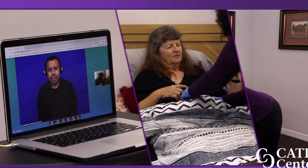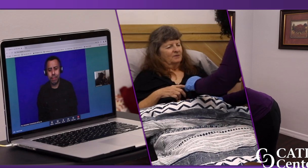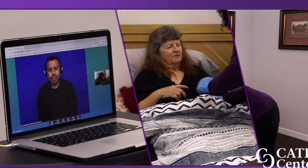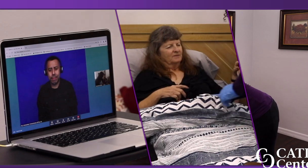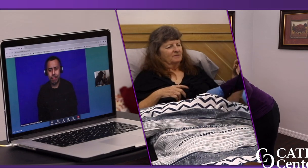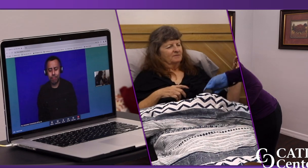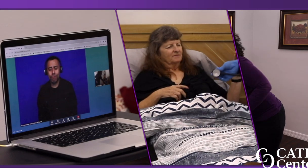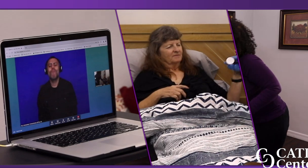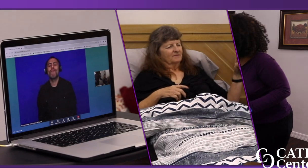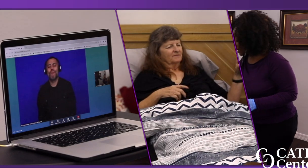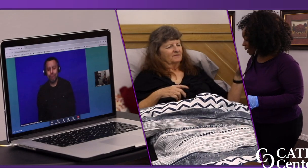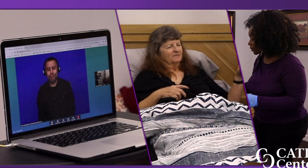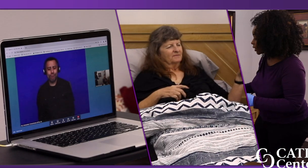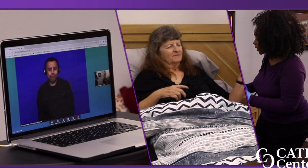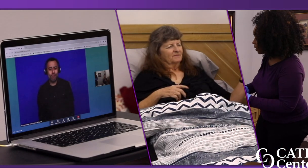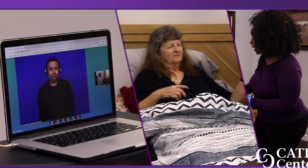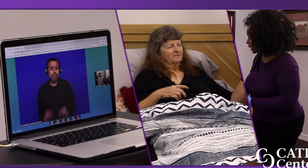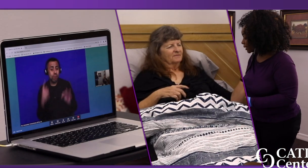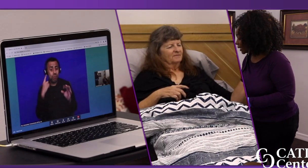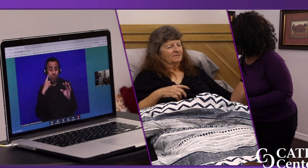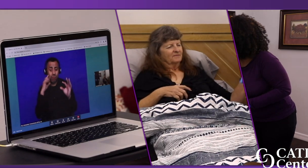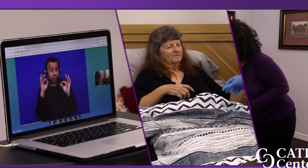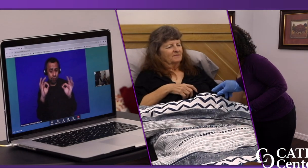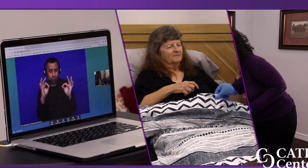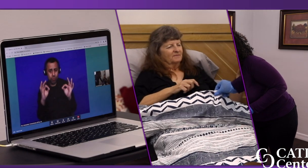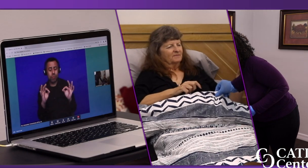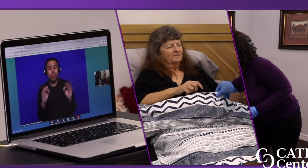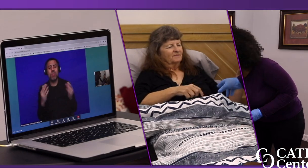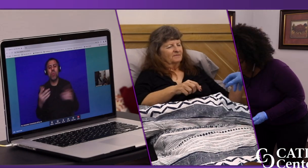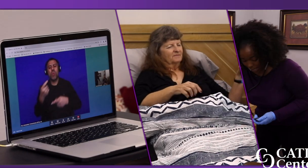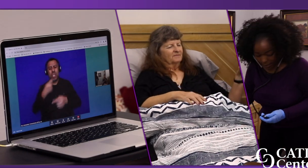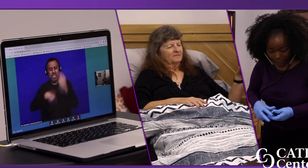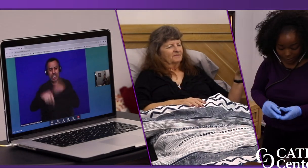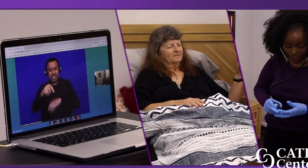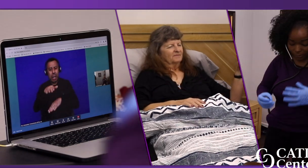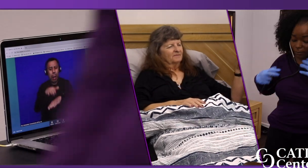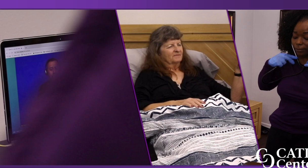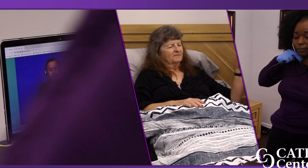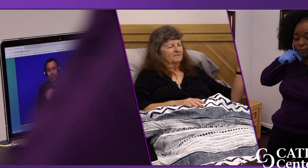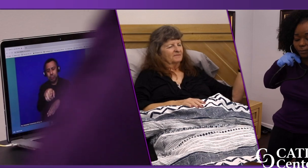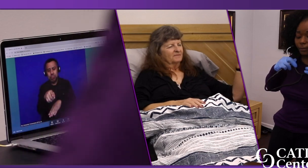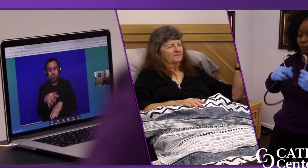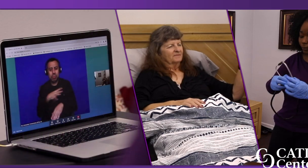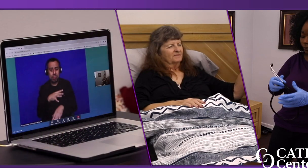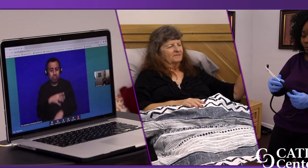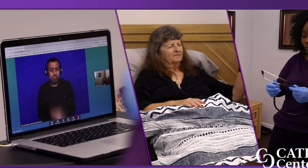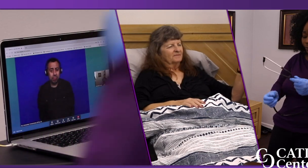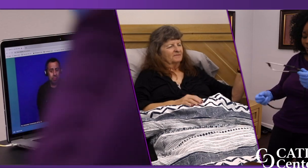All right, it sounds good. I'm going to go ahead and change your bandage if you don't mind.